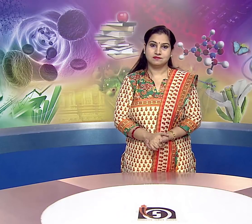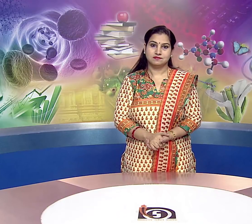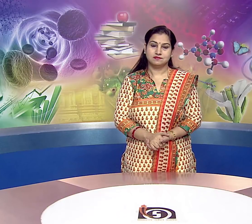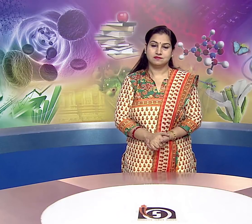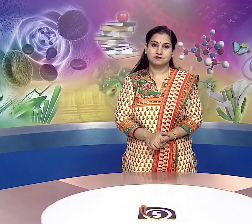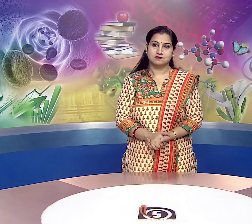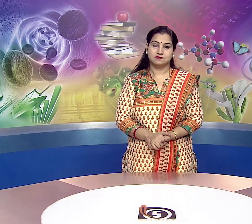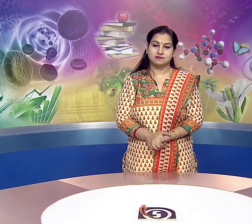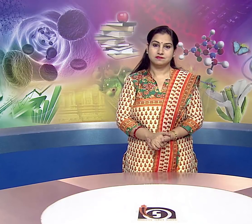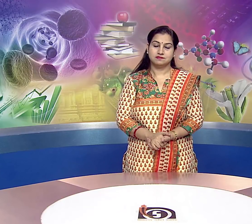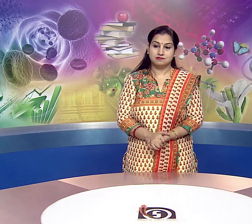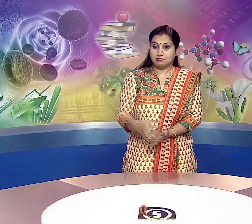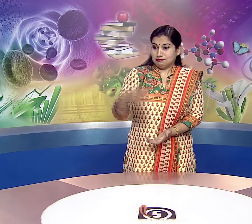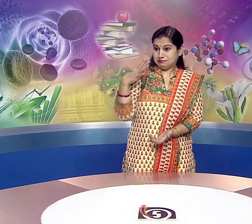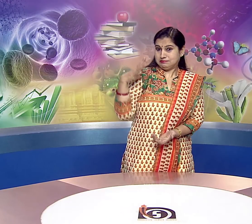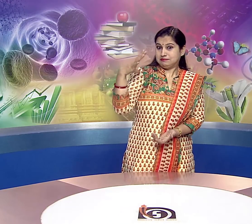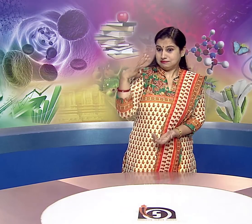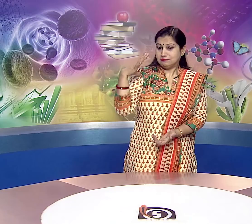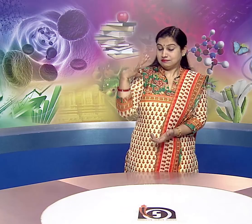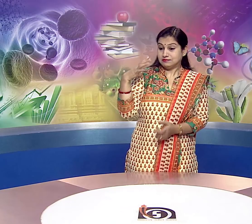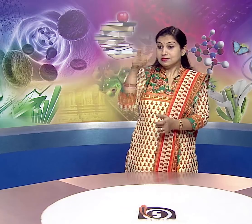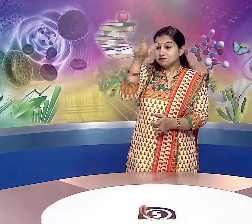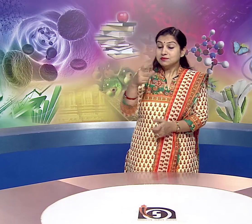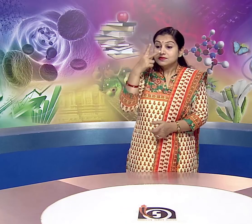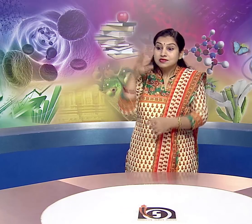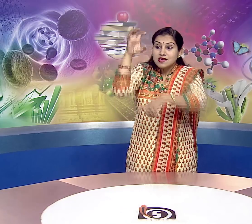waiting for an opportunity to attack them.